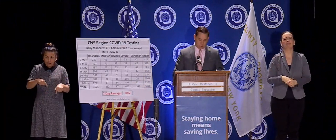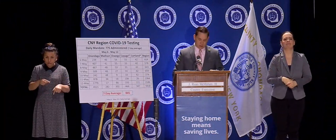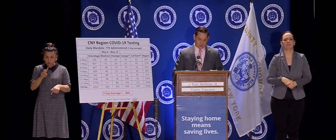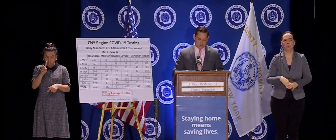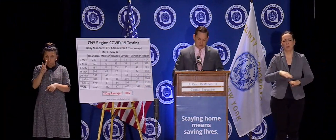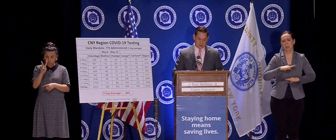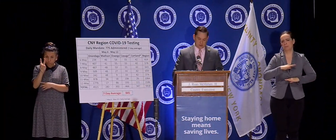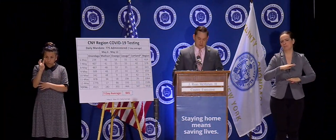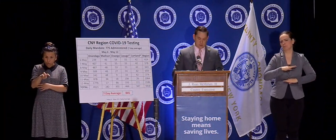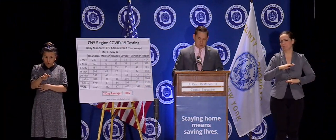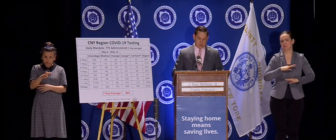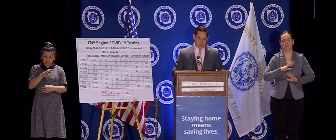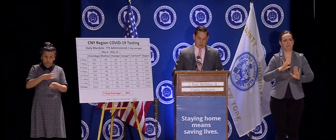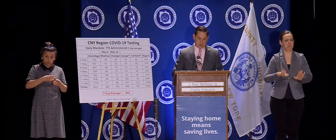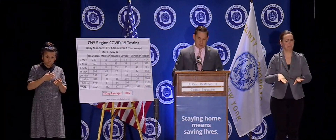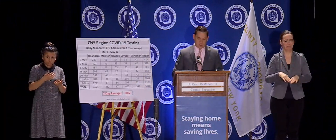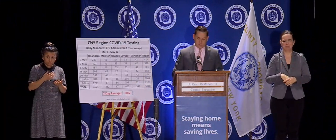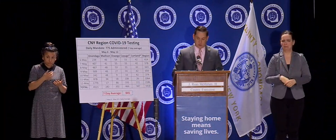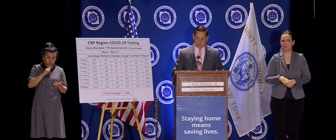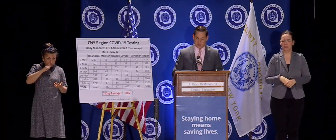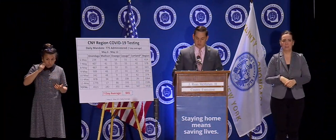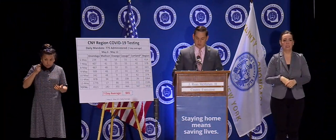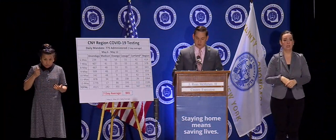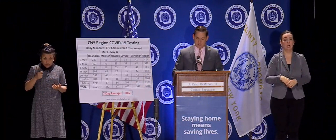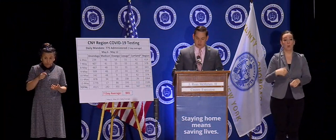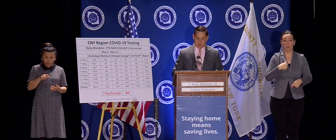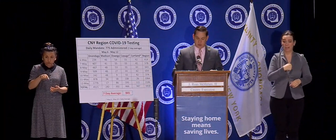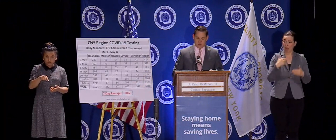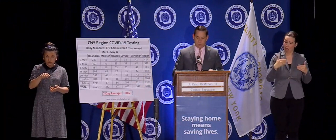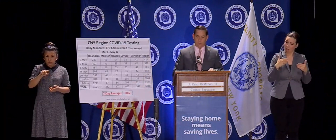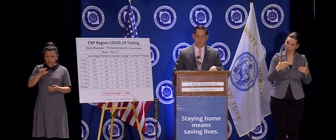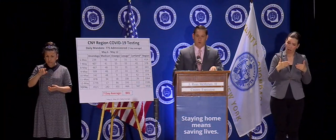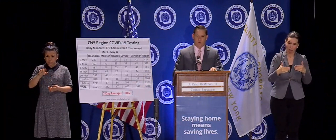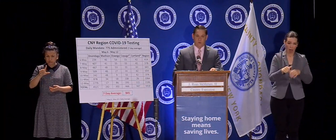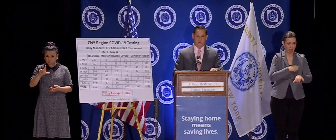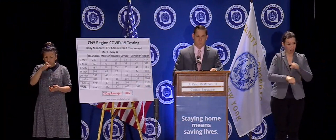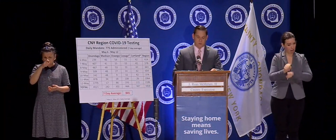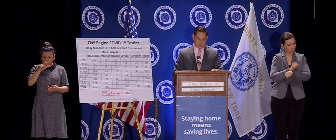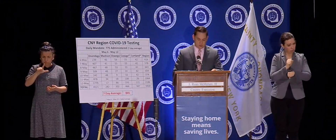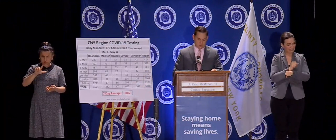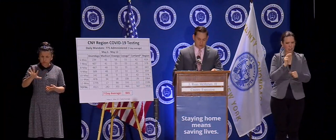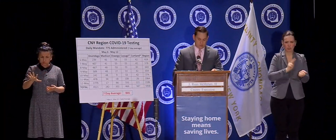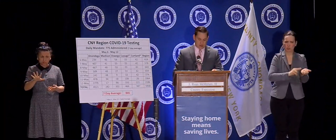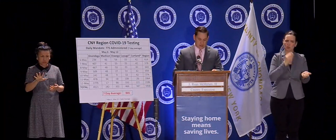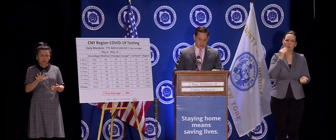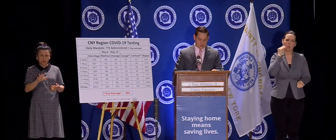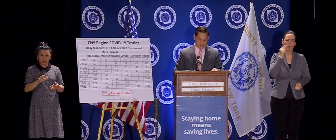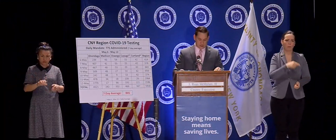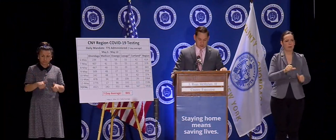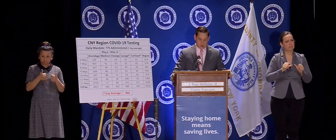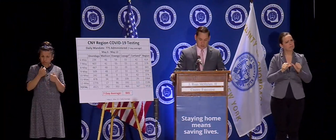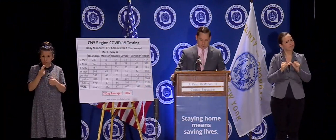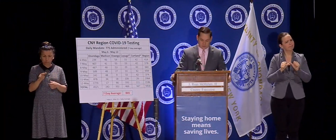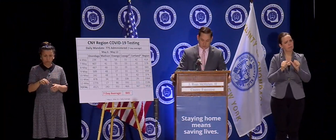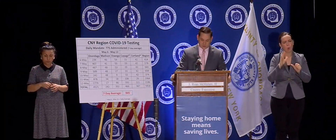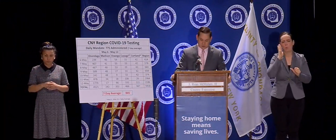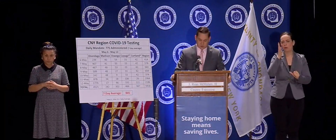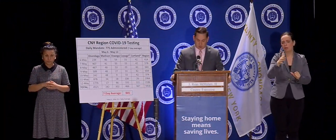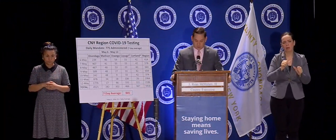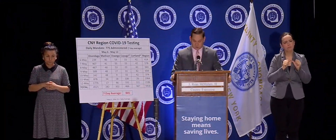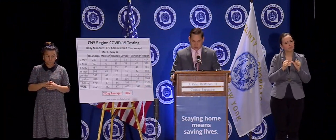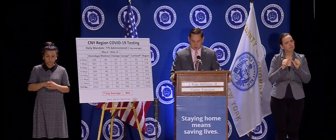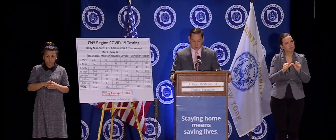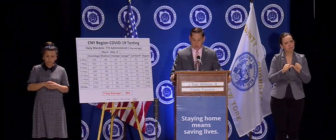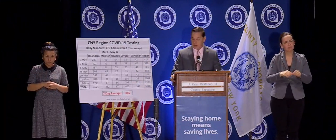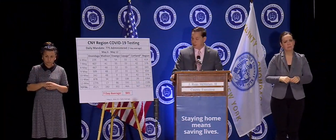We have proactive testing and nursing home testing moving forward. We'll continue to meet the mandates. But if you just look